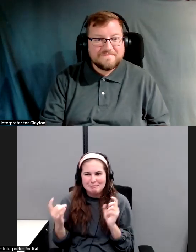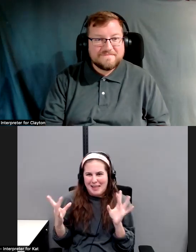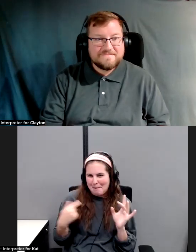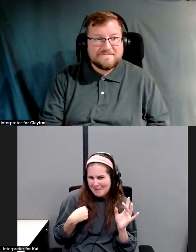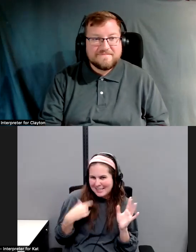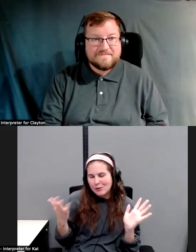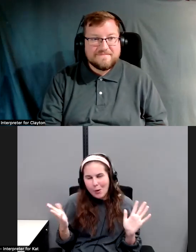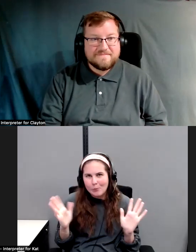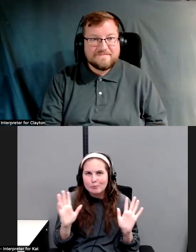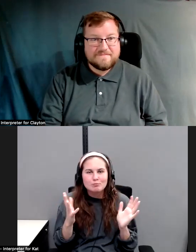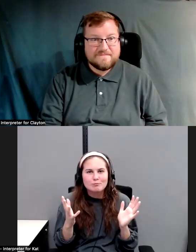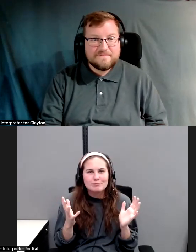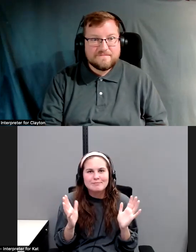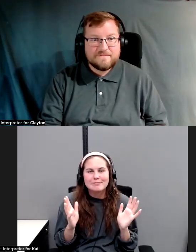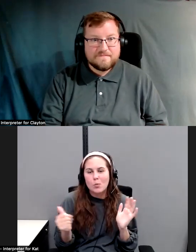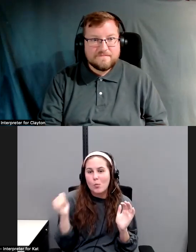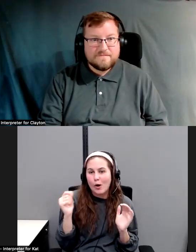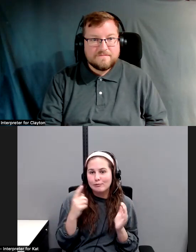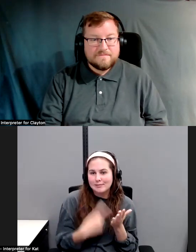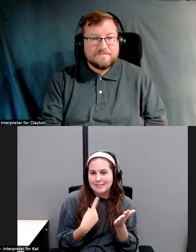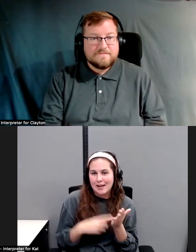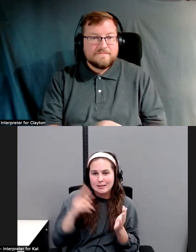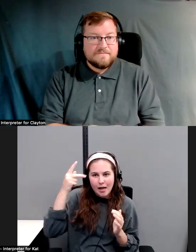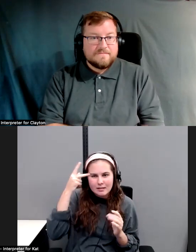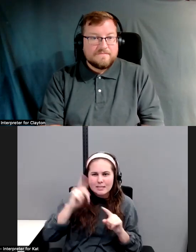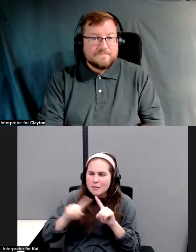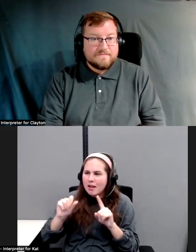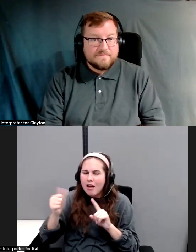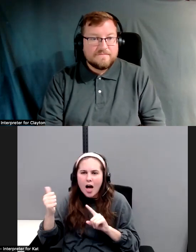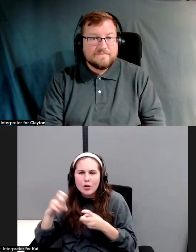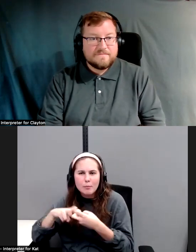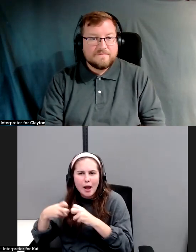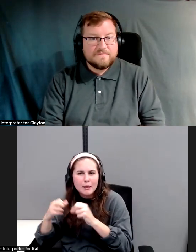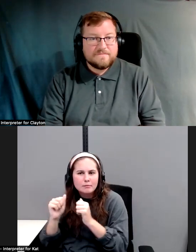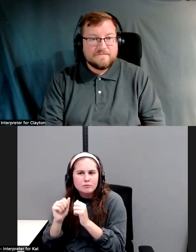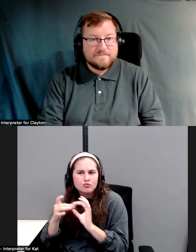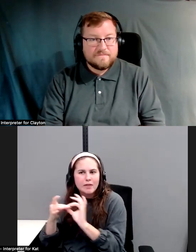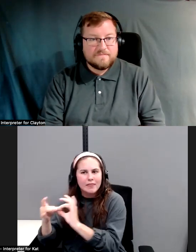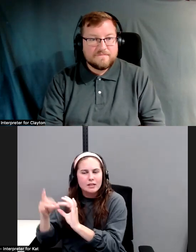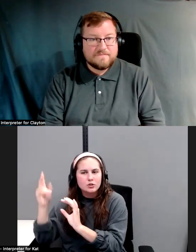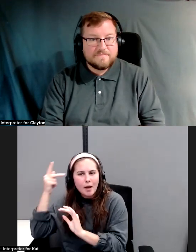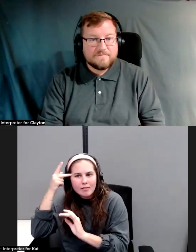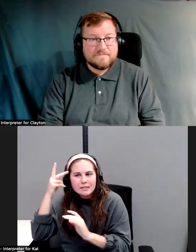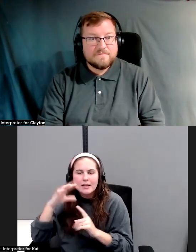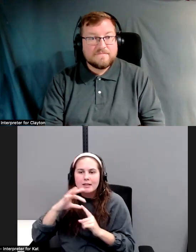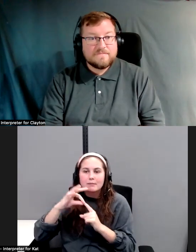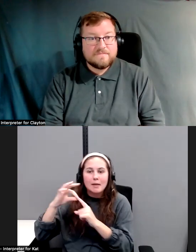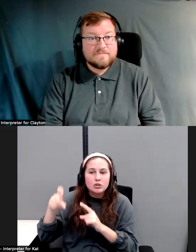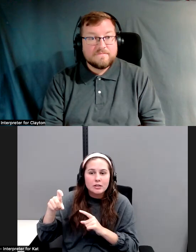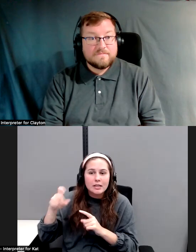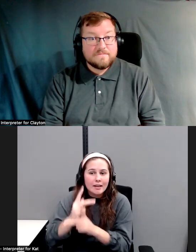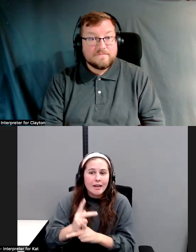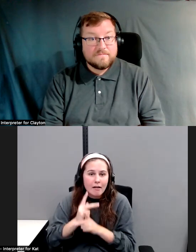other issues within politics, like special needs kids who need to have